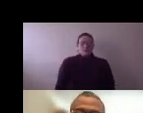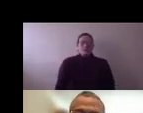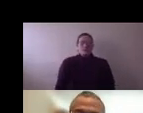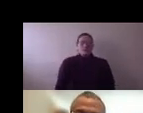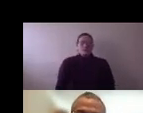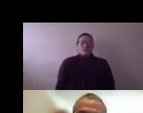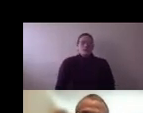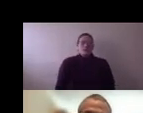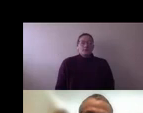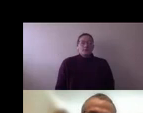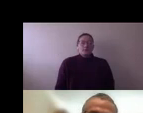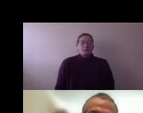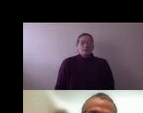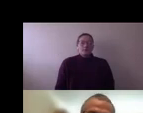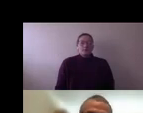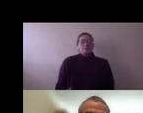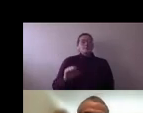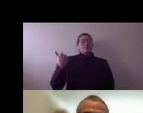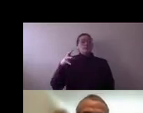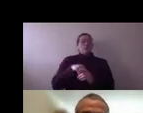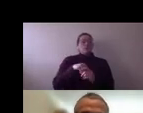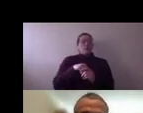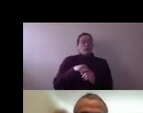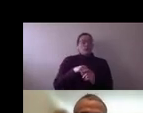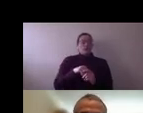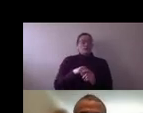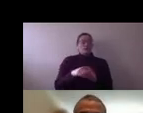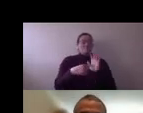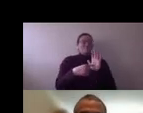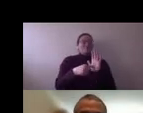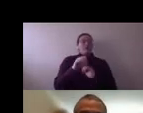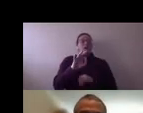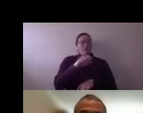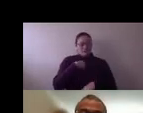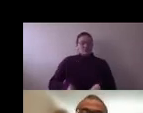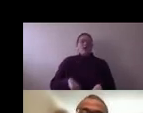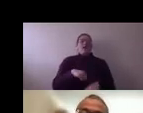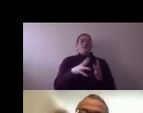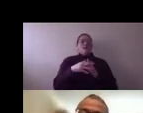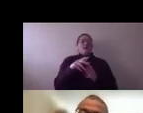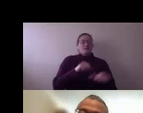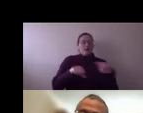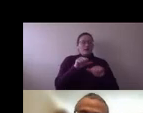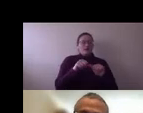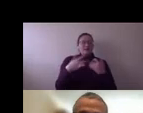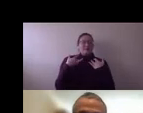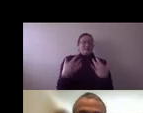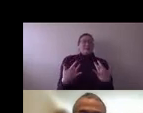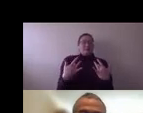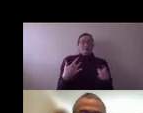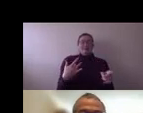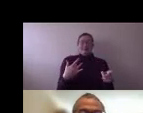The other part of the character of the Chinese American scientist I want to point out is often it's actually the